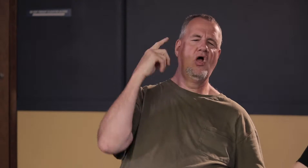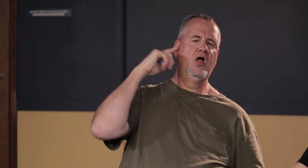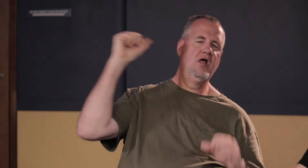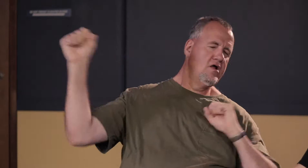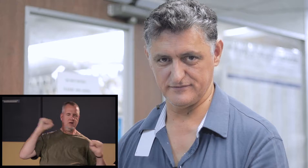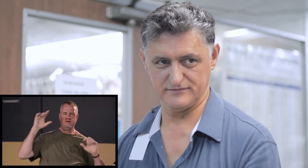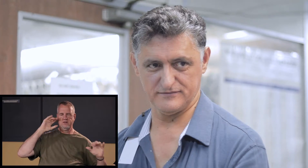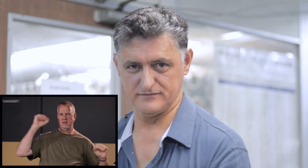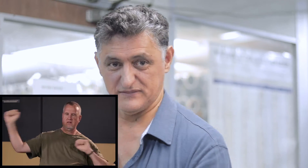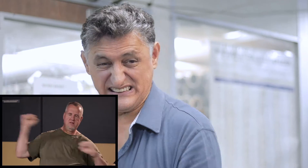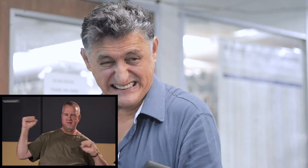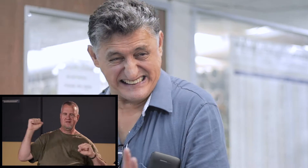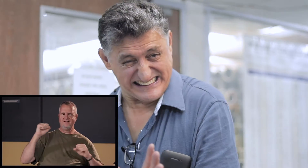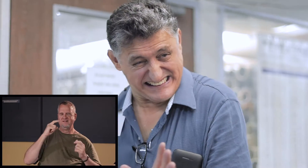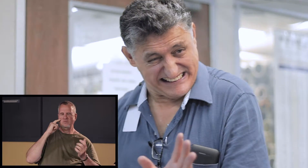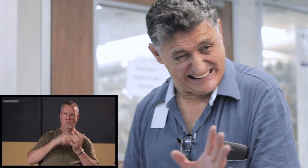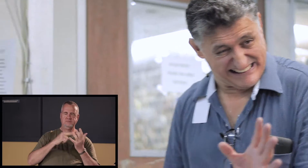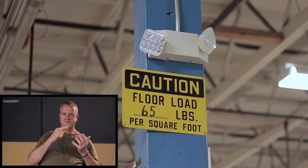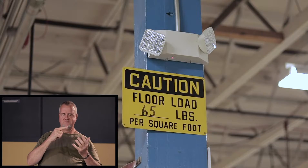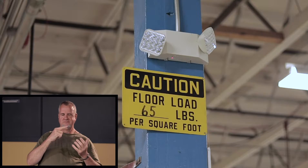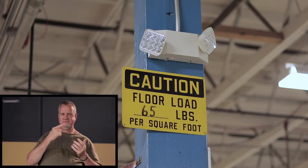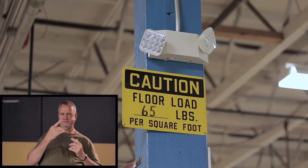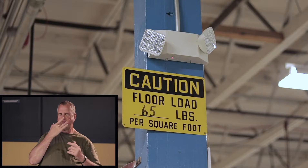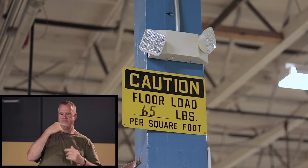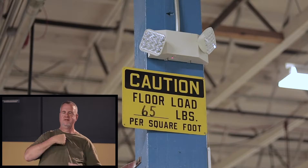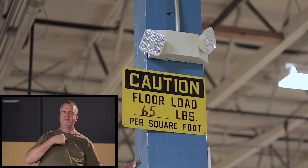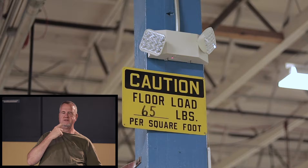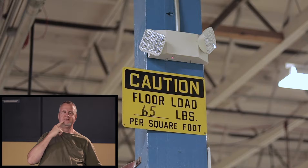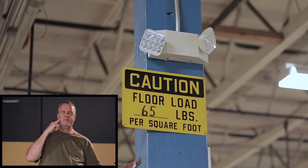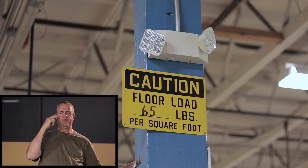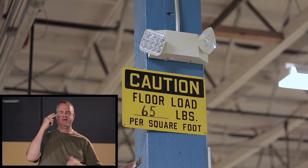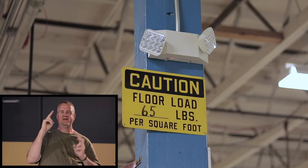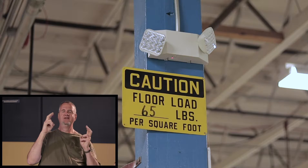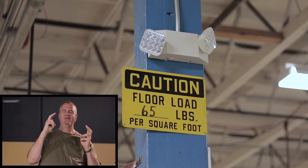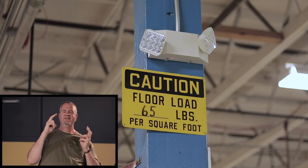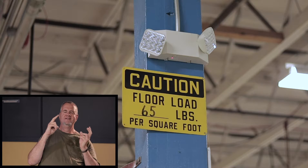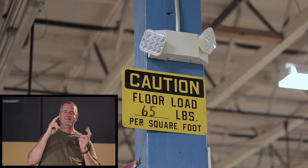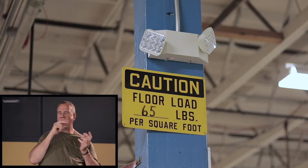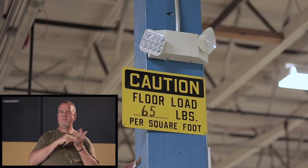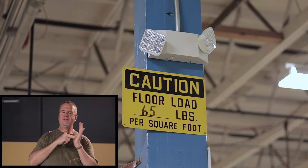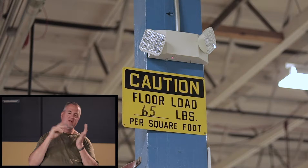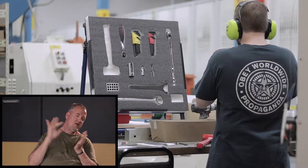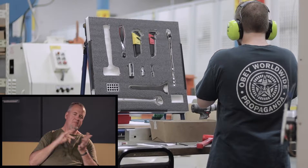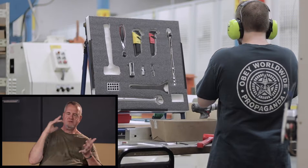makes. Apparently it's quite loud. I've gotten some complaints about how noisy the machine is, but for me it's great.